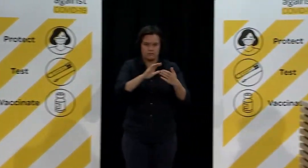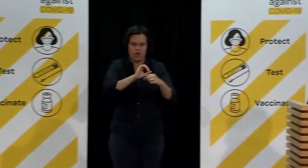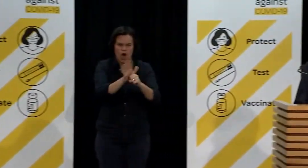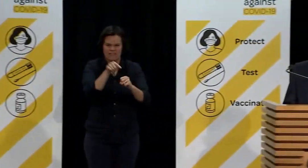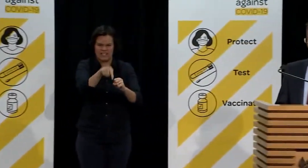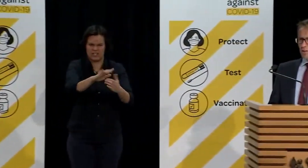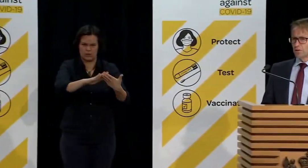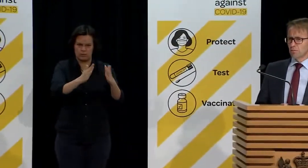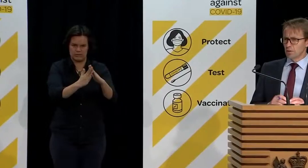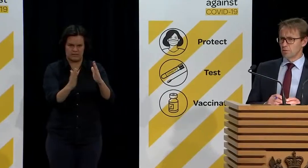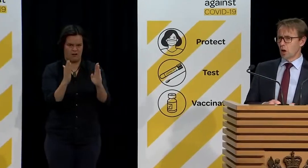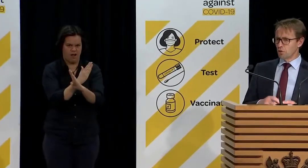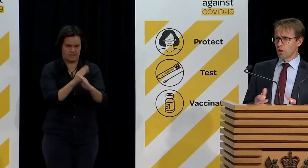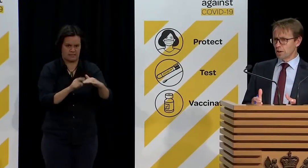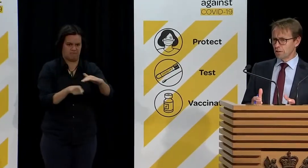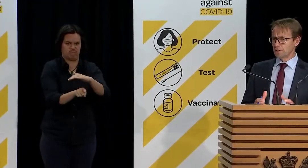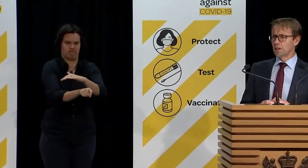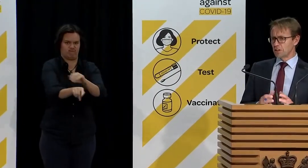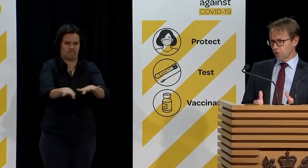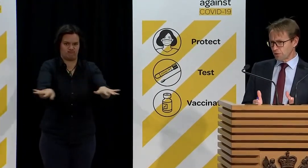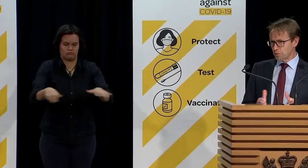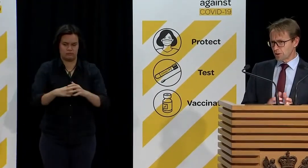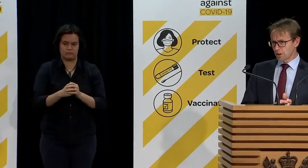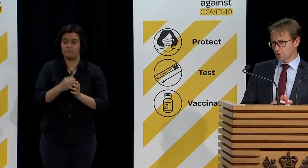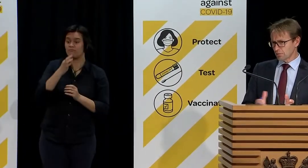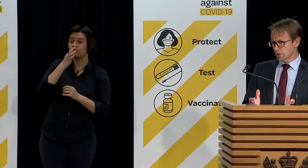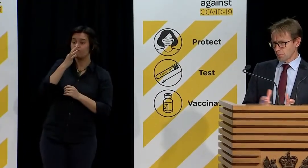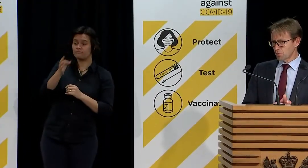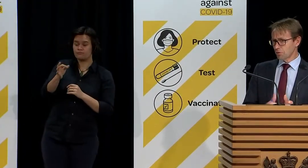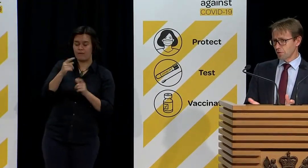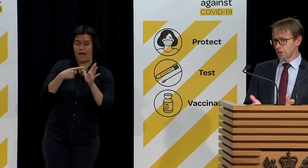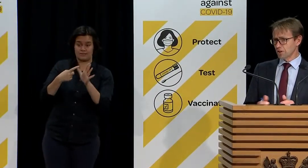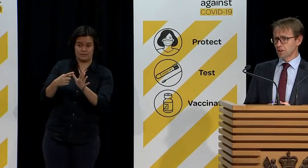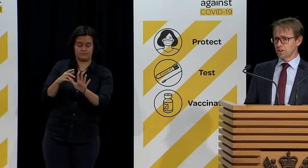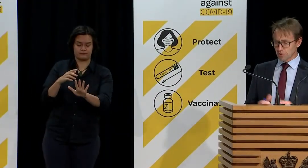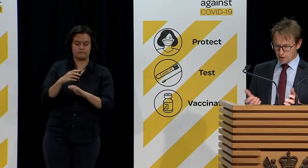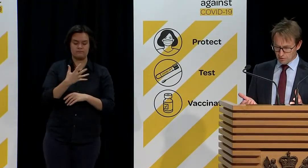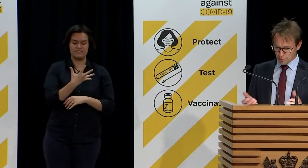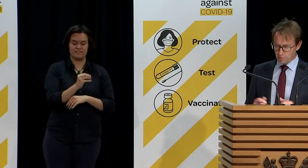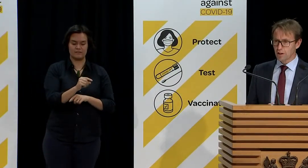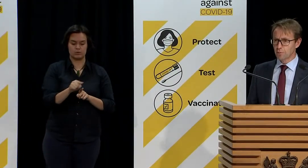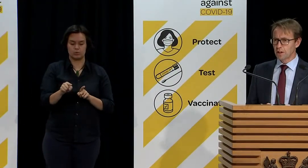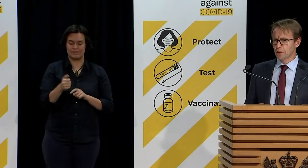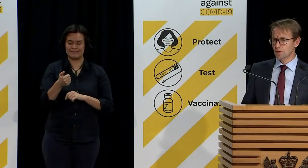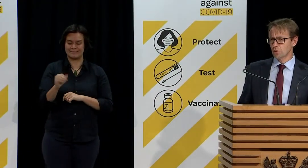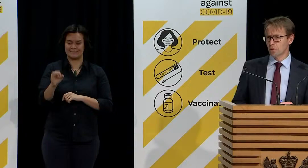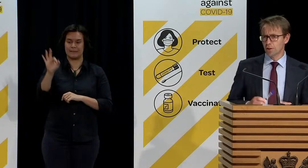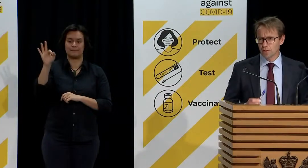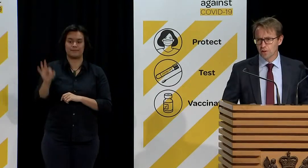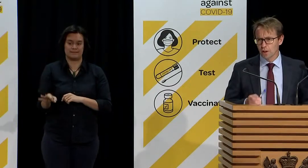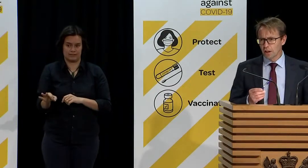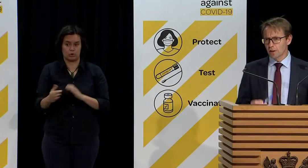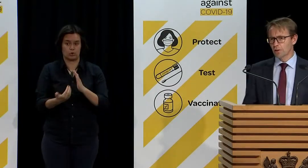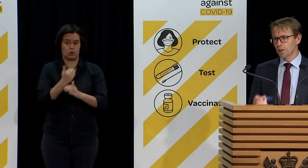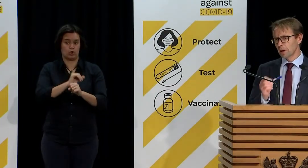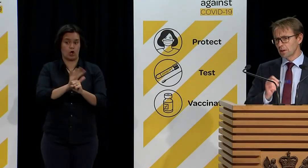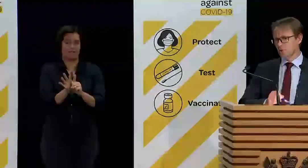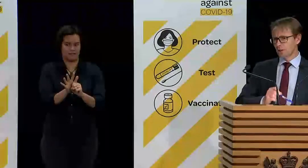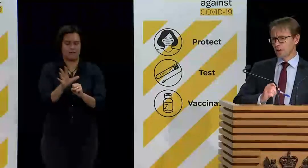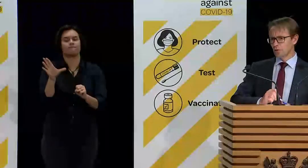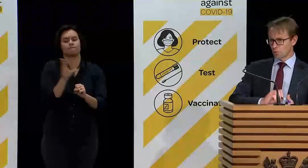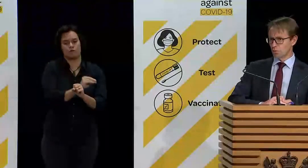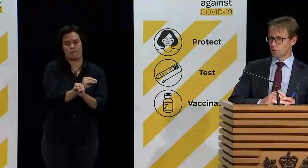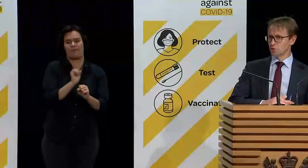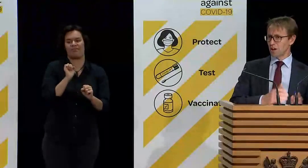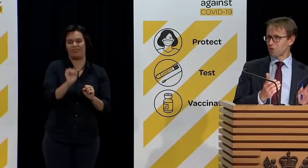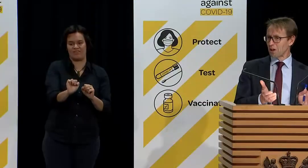we're asking. Yeah, the last four or five days, at least 50%, and somewhere between 50% and 60% of people have been household contacts. The other thing about